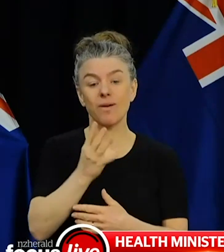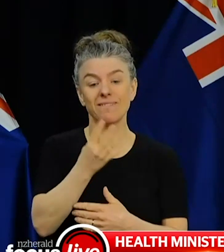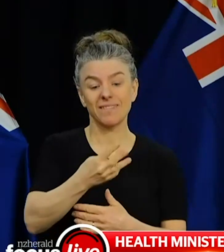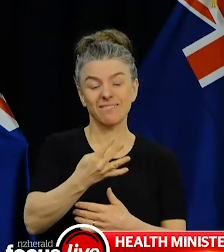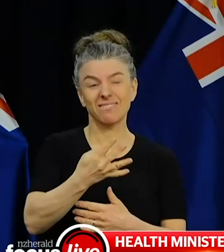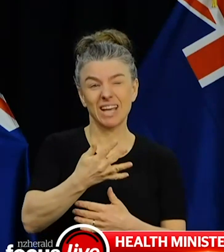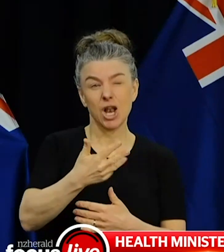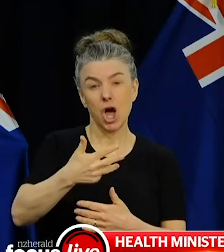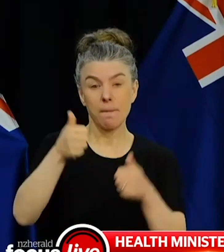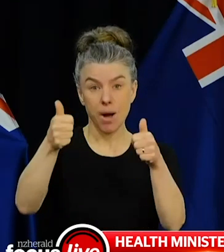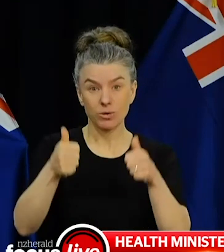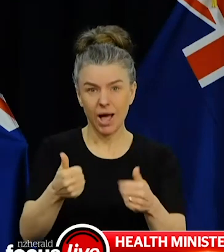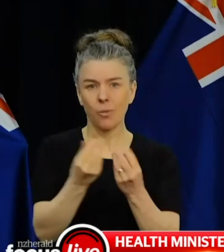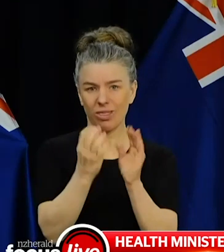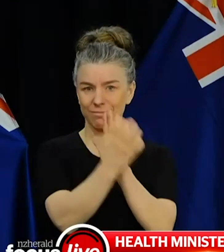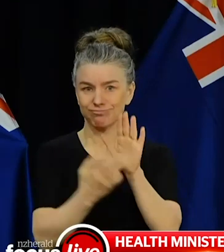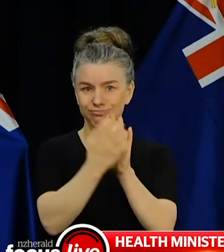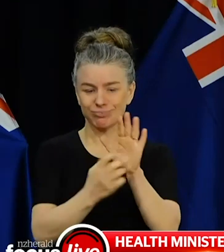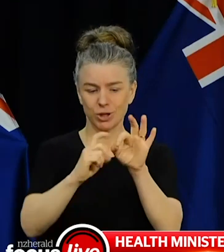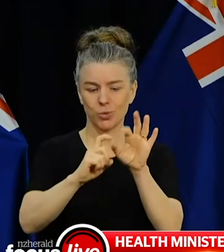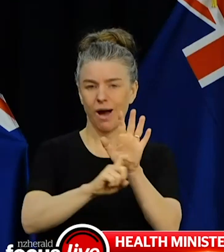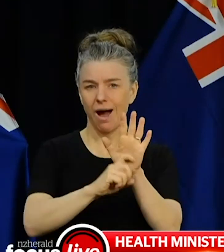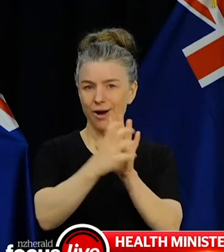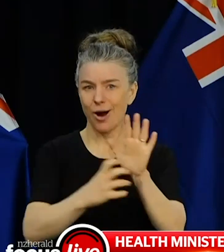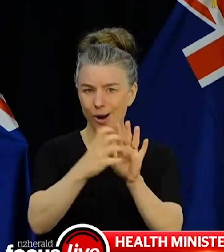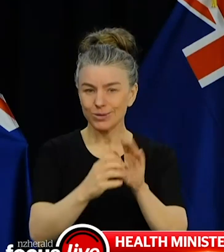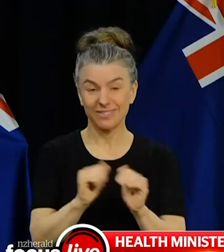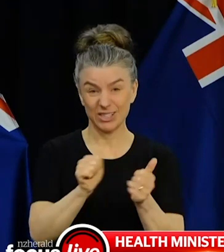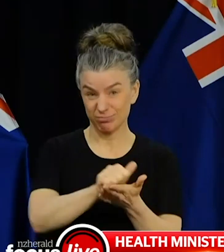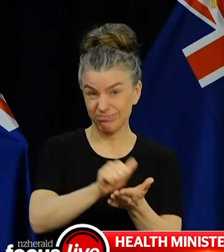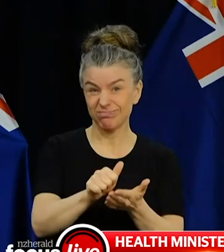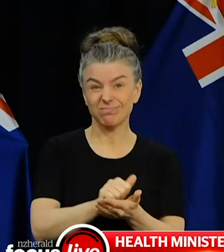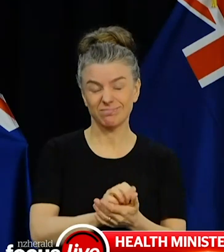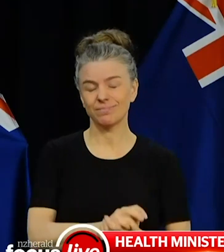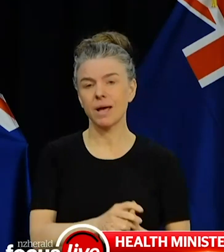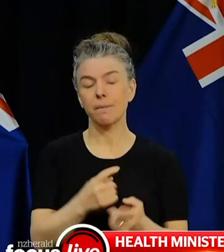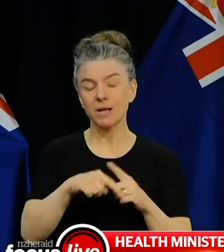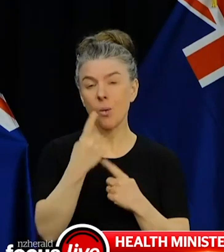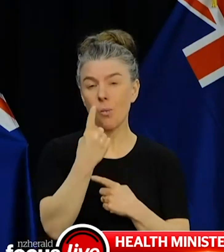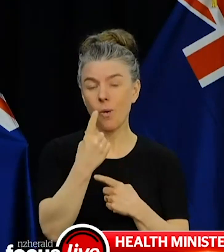77,459 posters with QR codes that have been printed, and